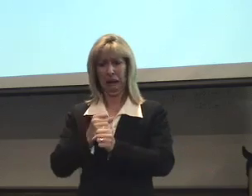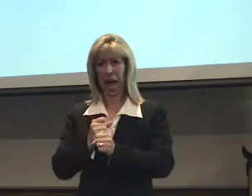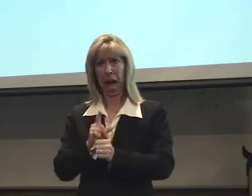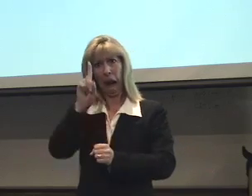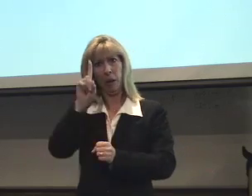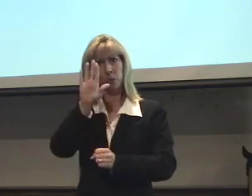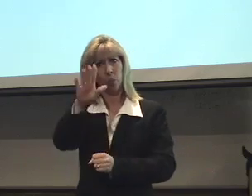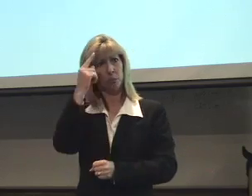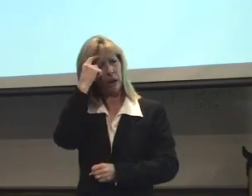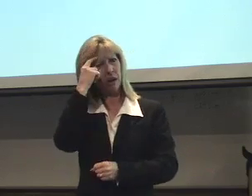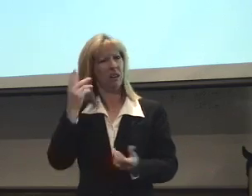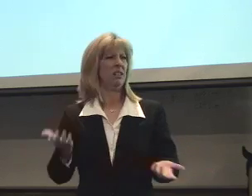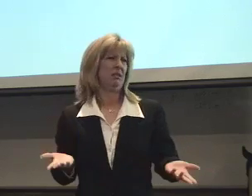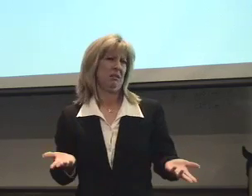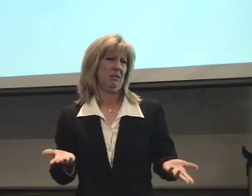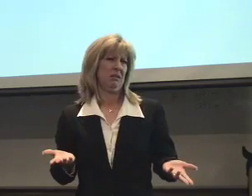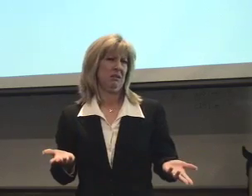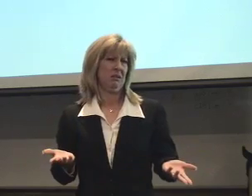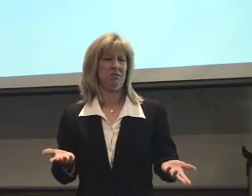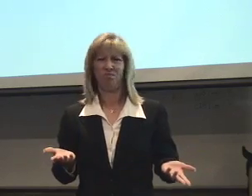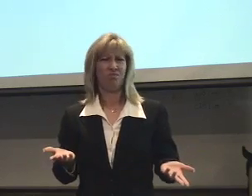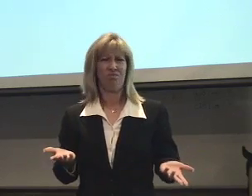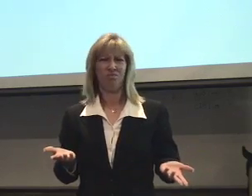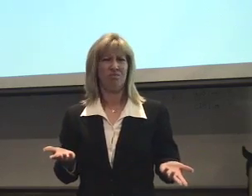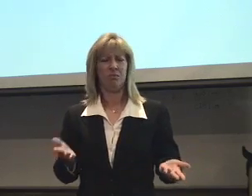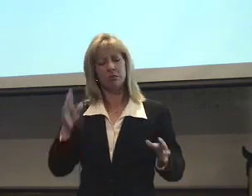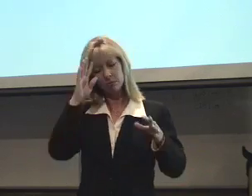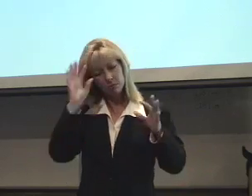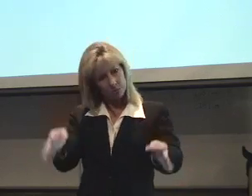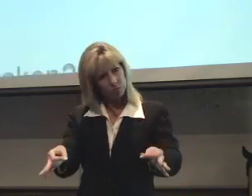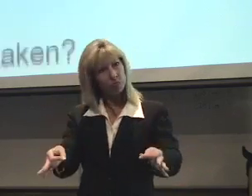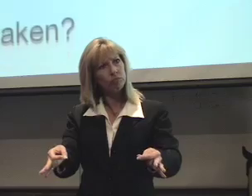It means, think yourself, decide. You can't get to it that way.